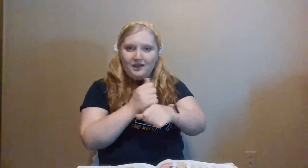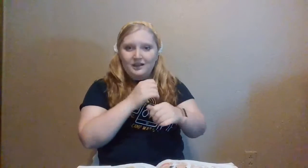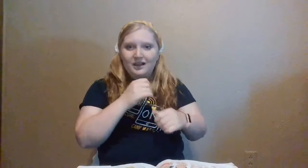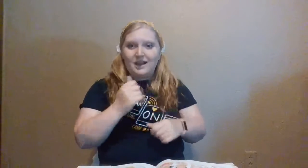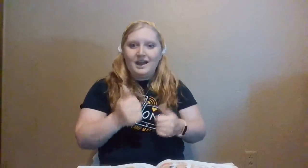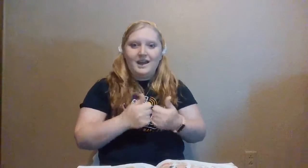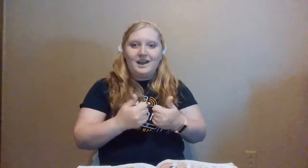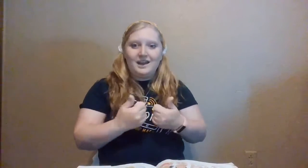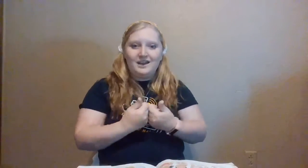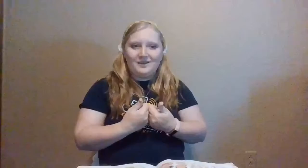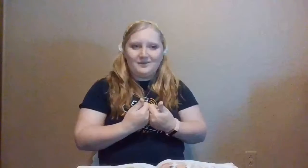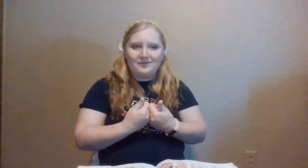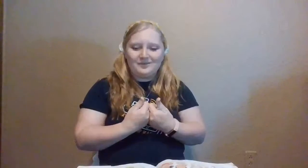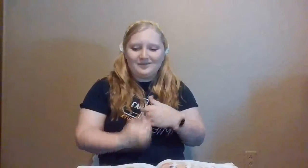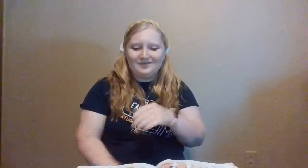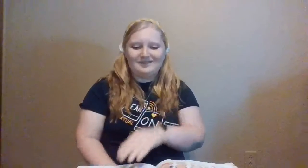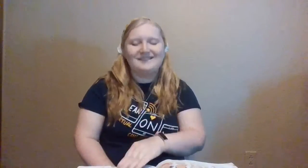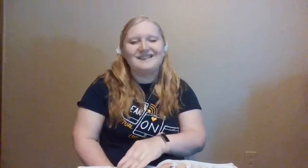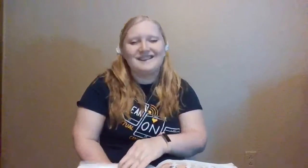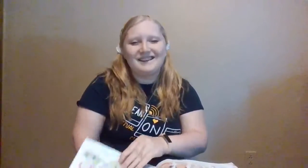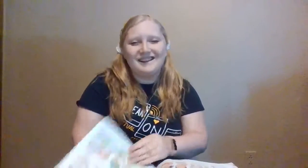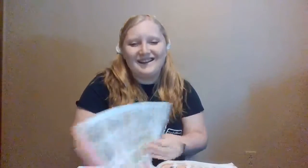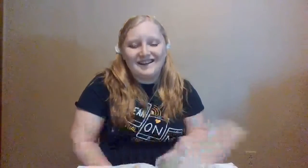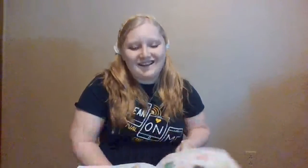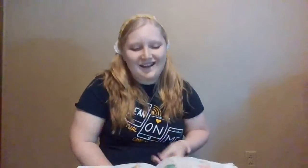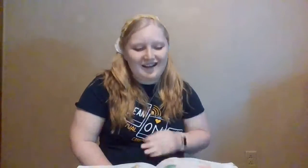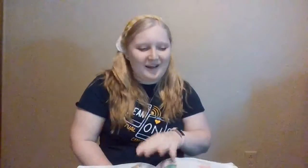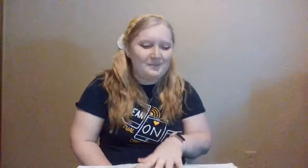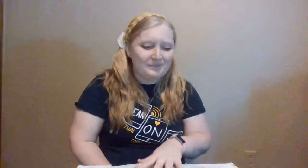ball game. All right.